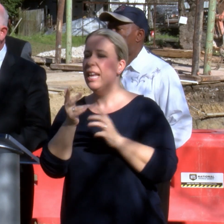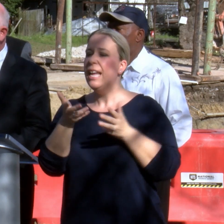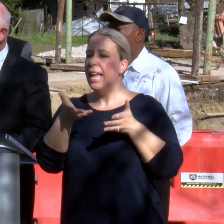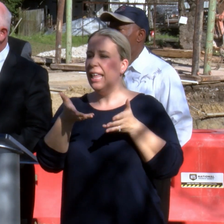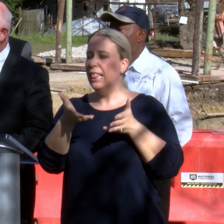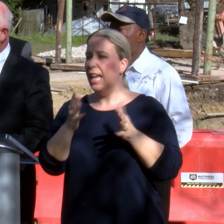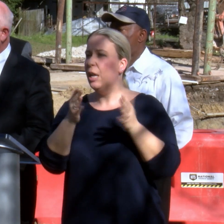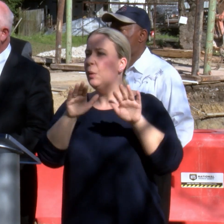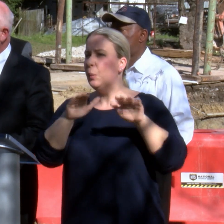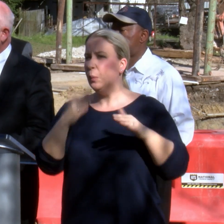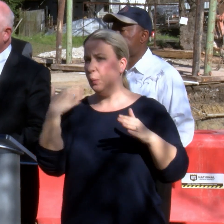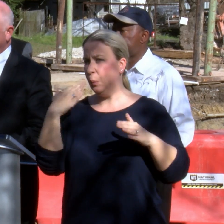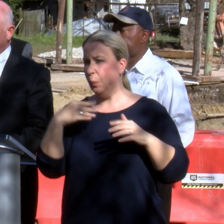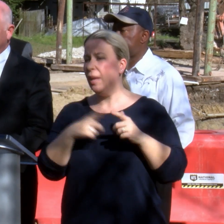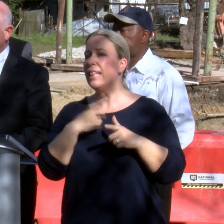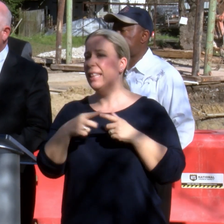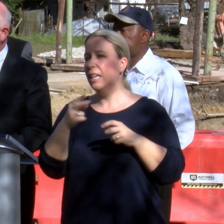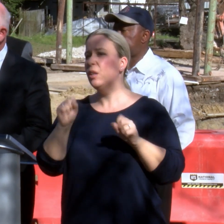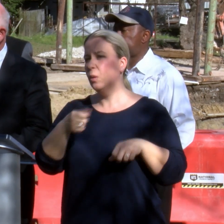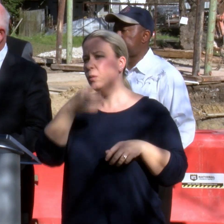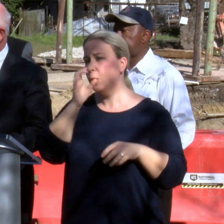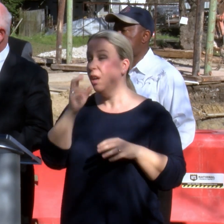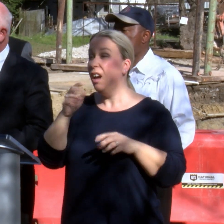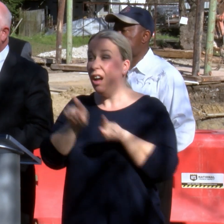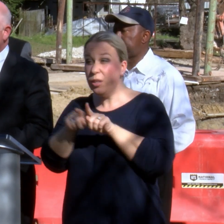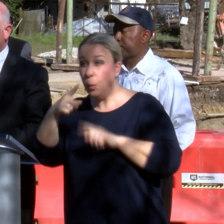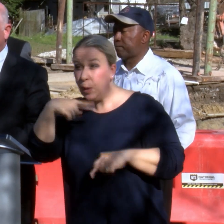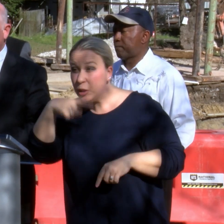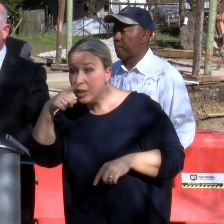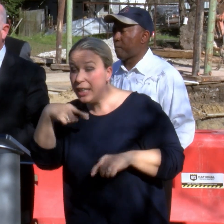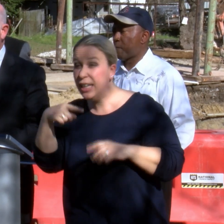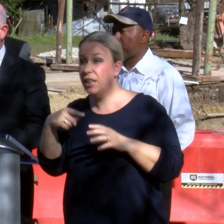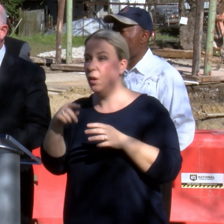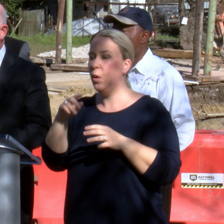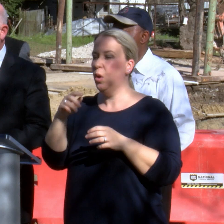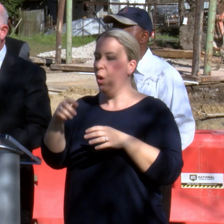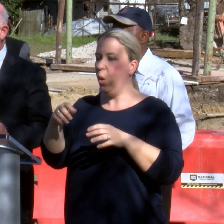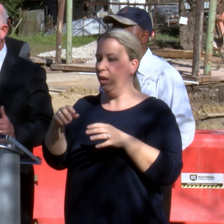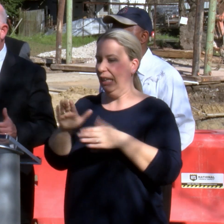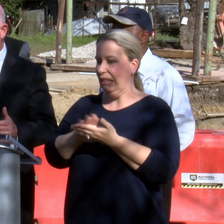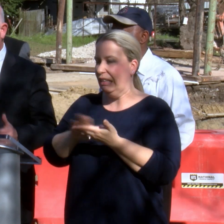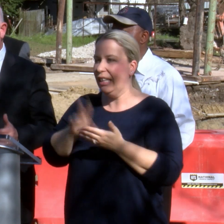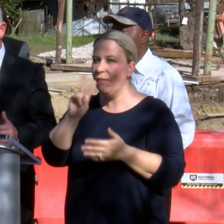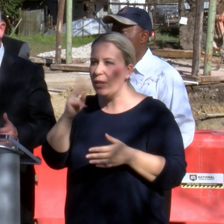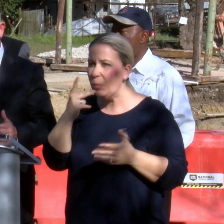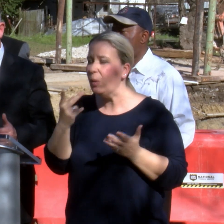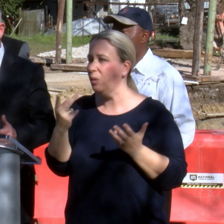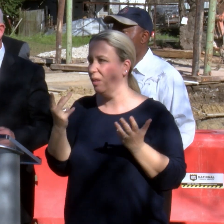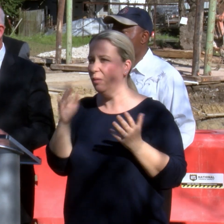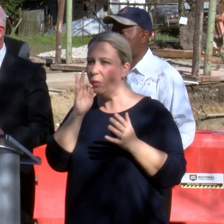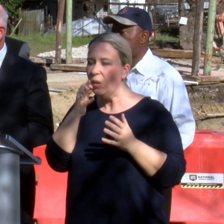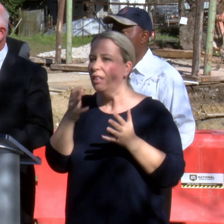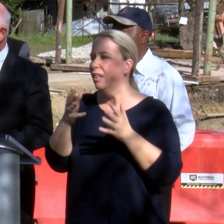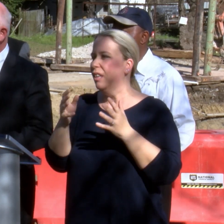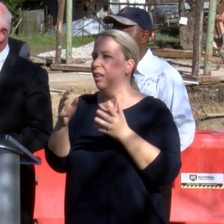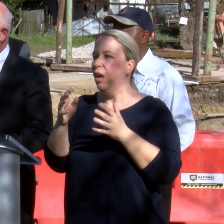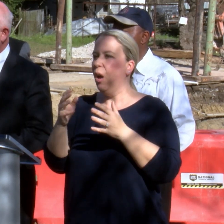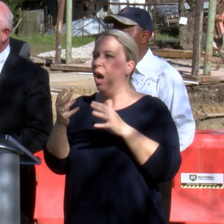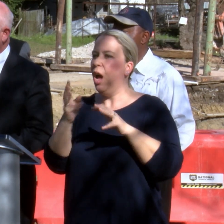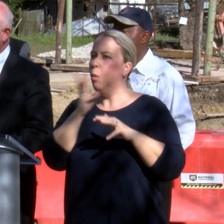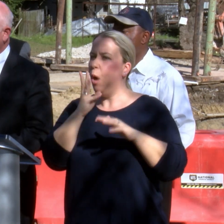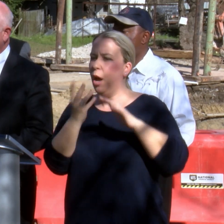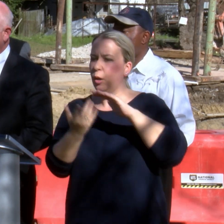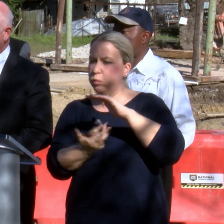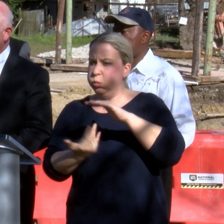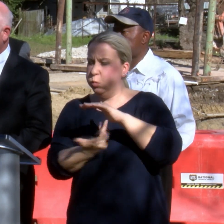cooking or for consumption. Even brushing your teeth or washing vegetables or things like that, you should use water that has been boiled, and then you can allow